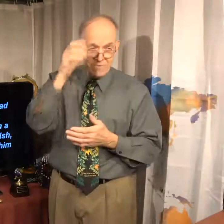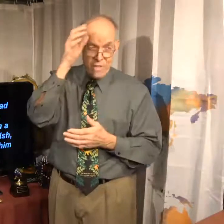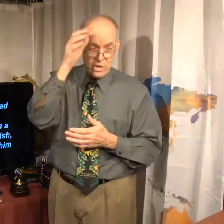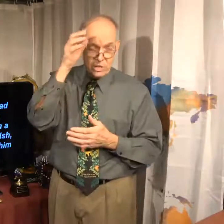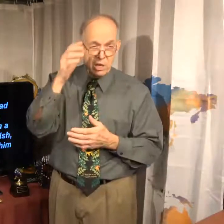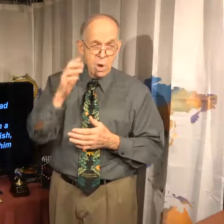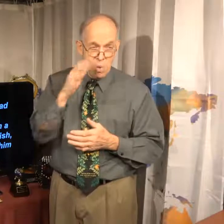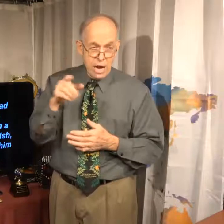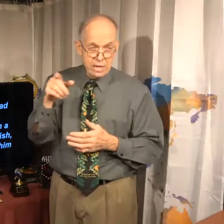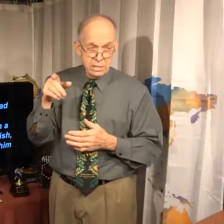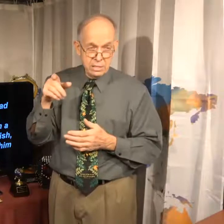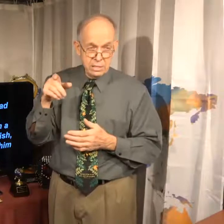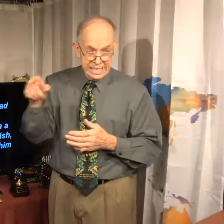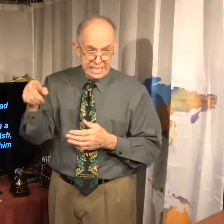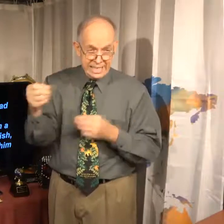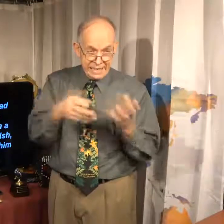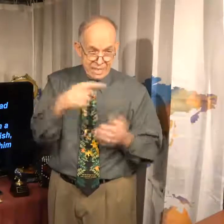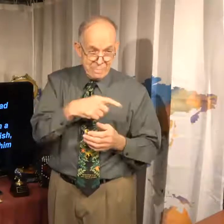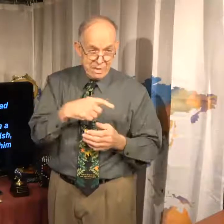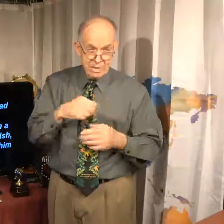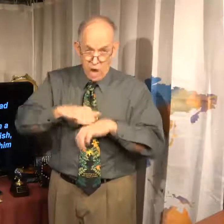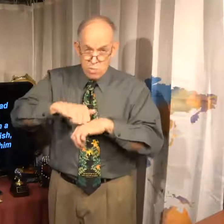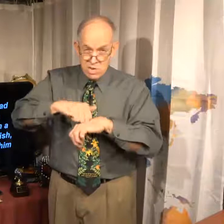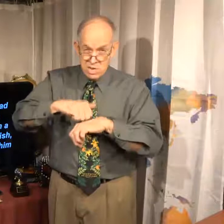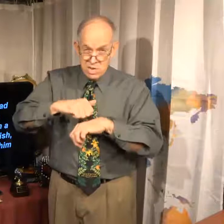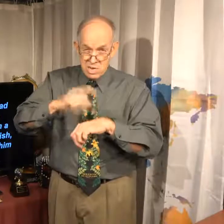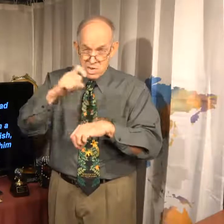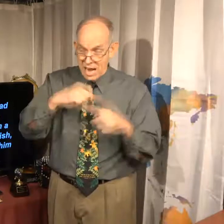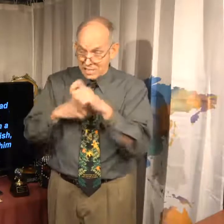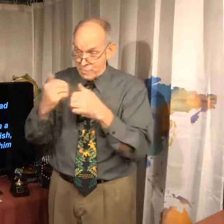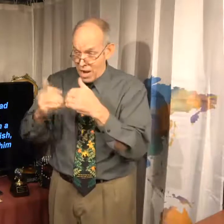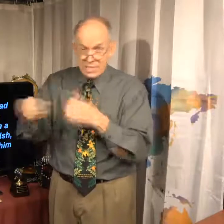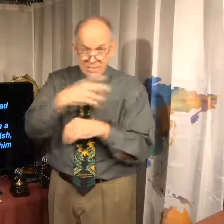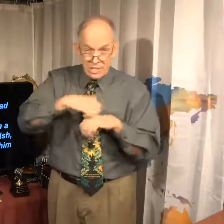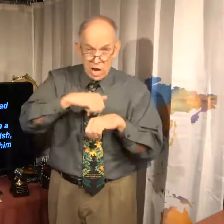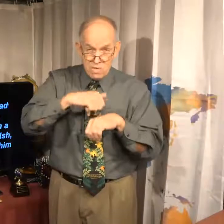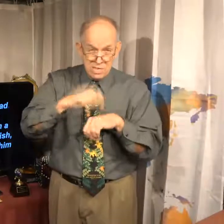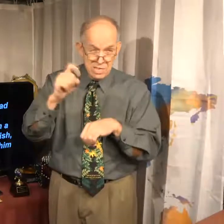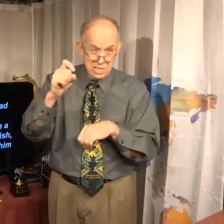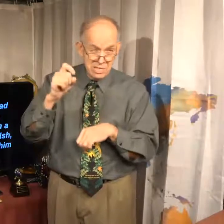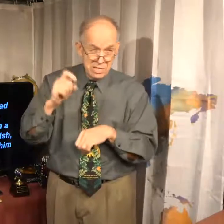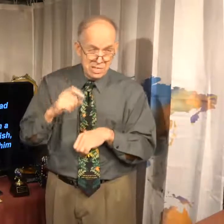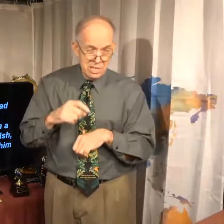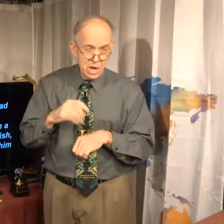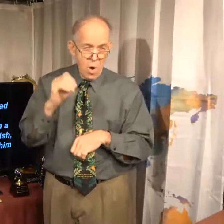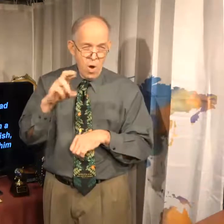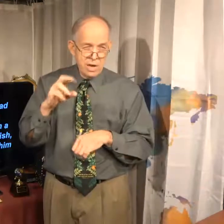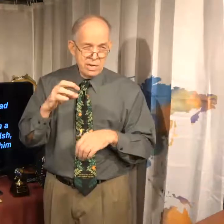father, will he give him stone? Ask the prayer, give him stone? Or if